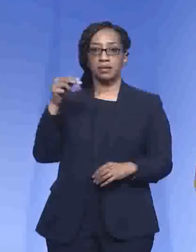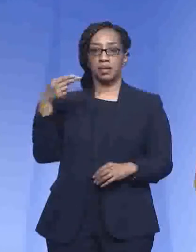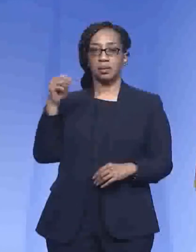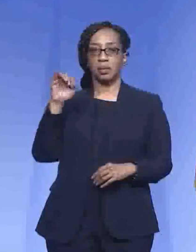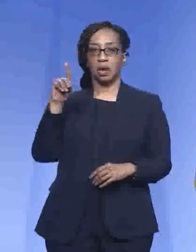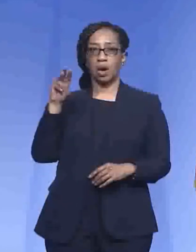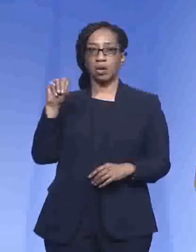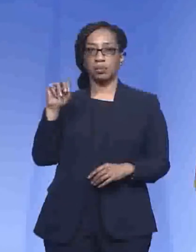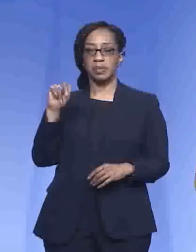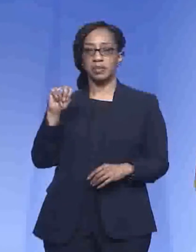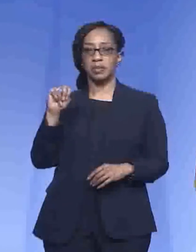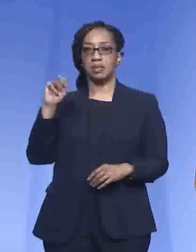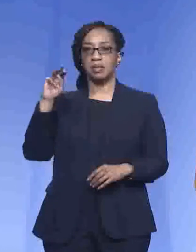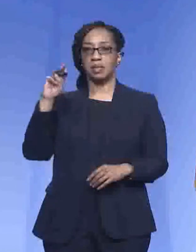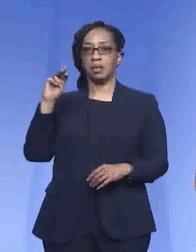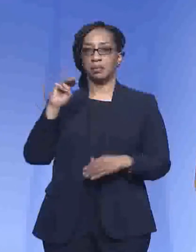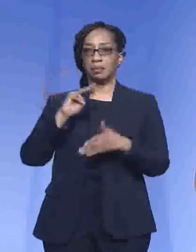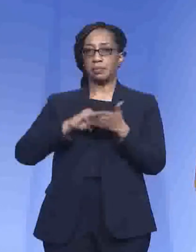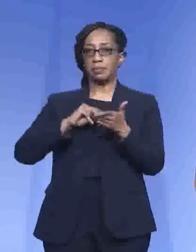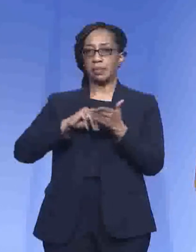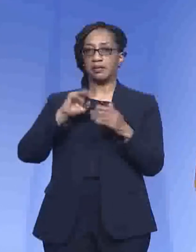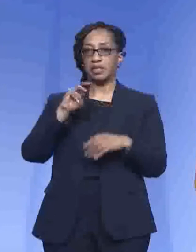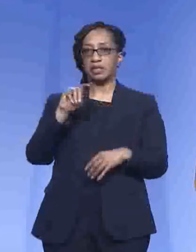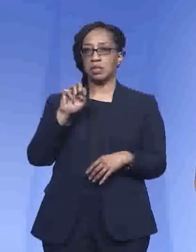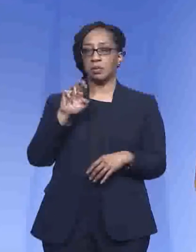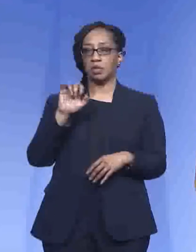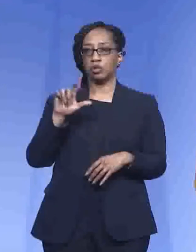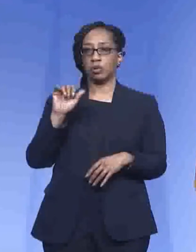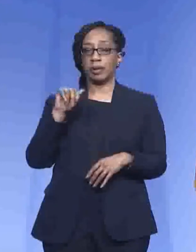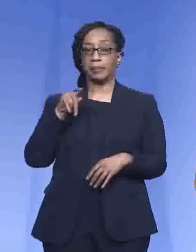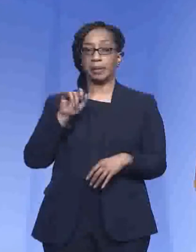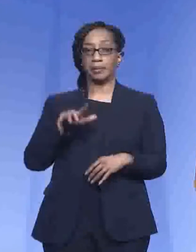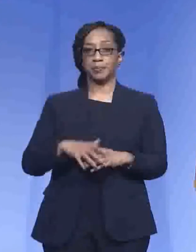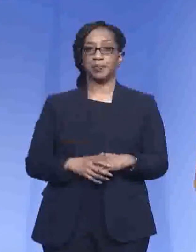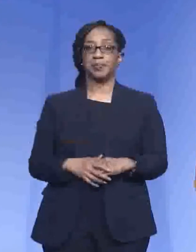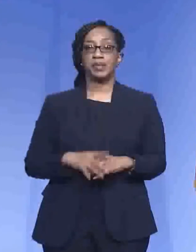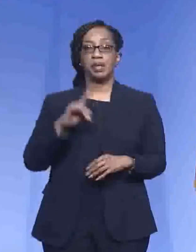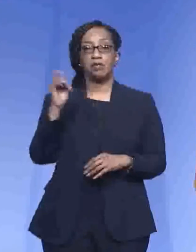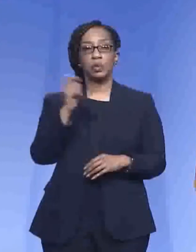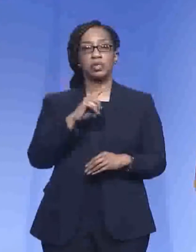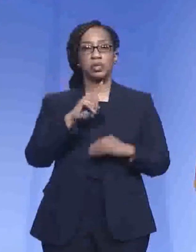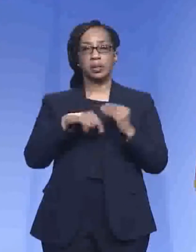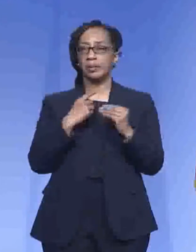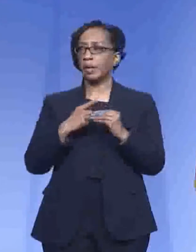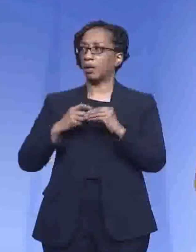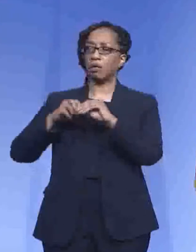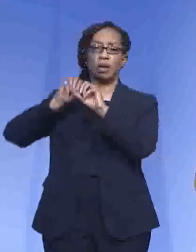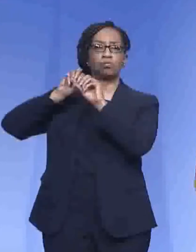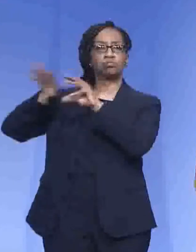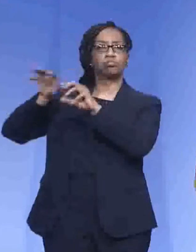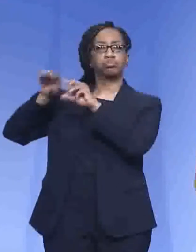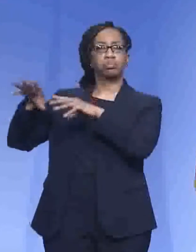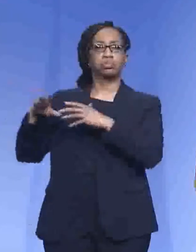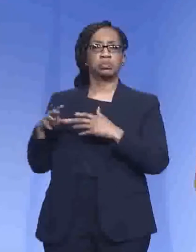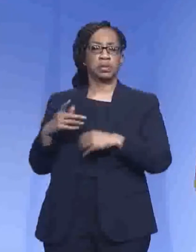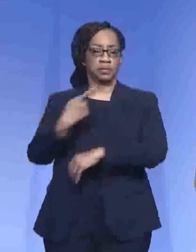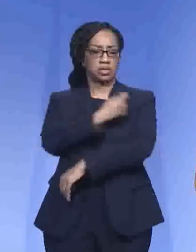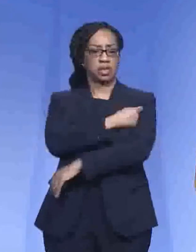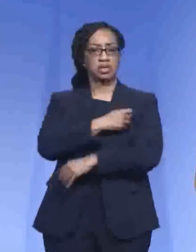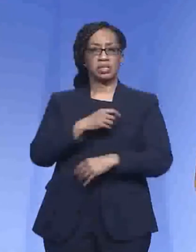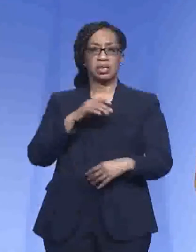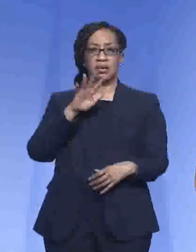Doug, I have a clarifying question about the stockpile. You said that the 51,000